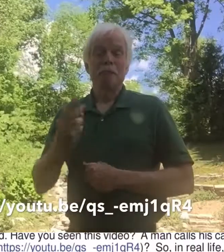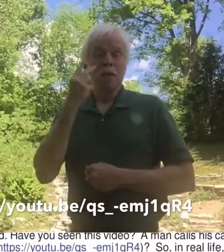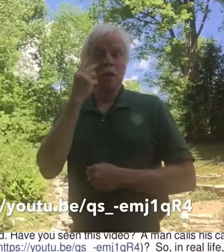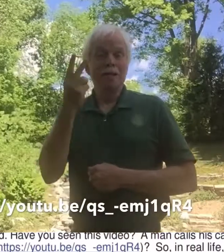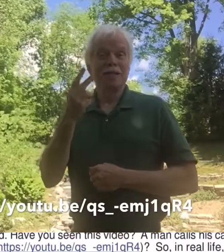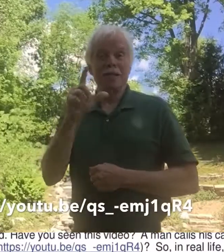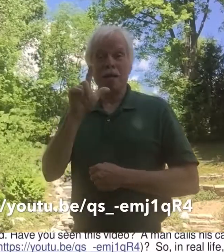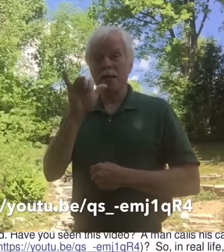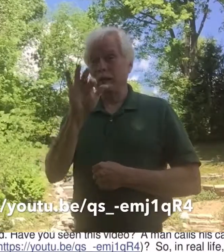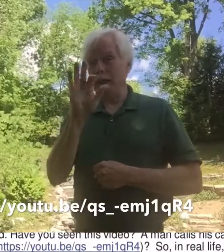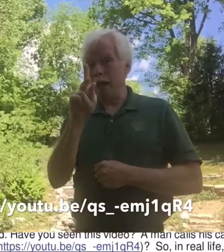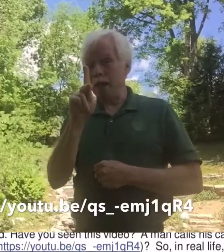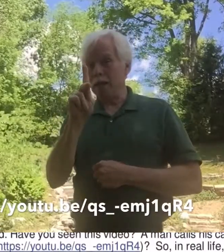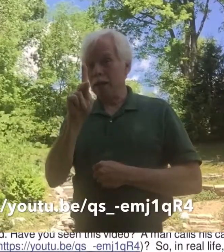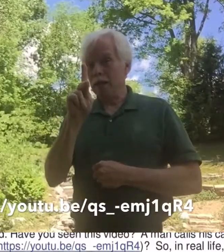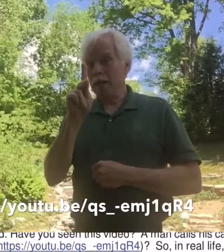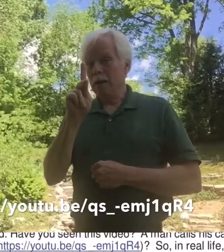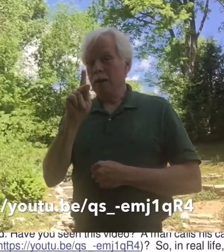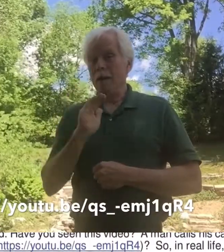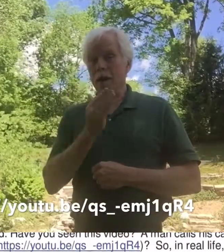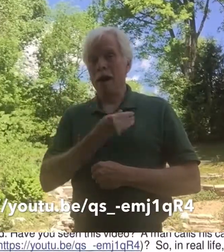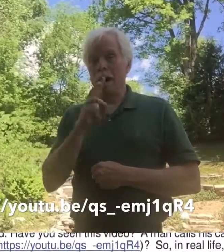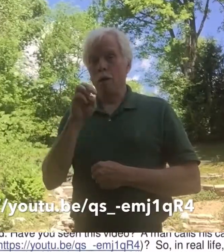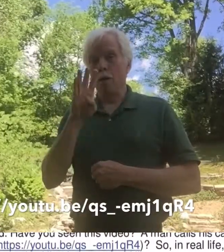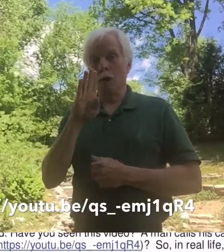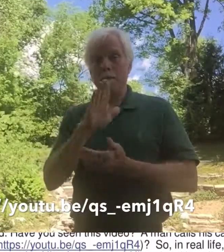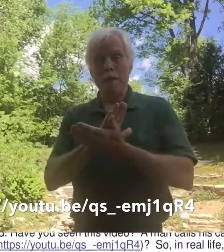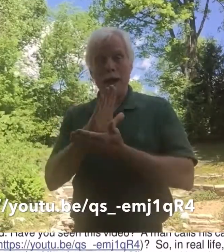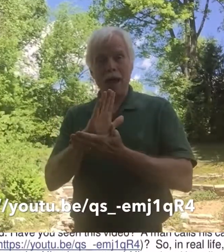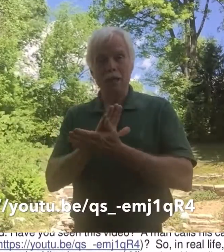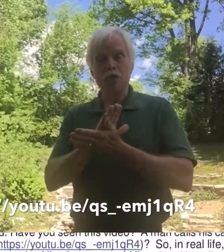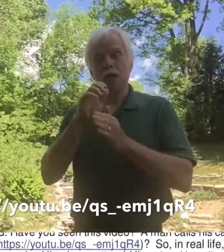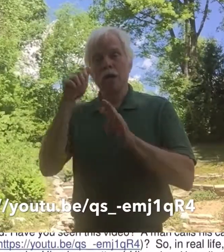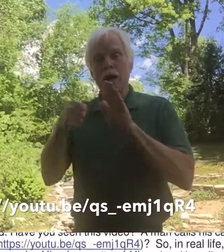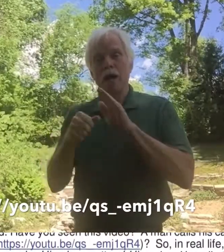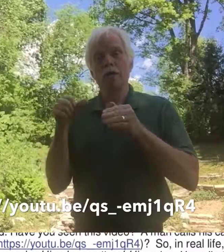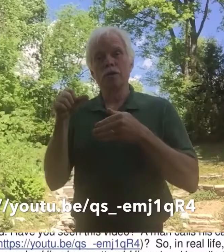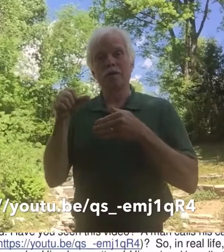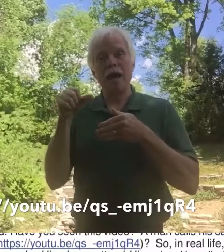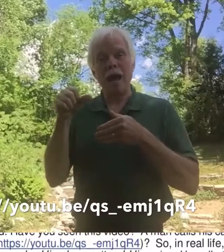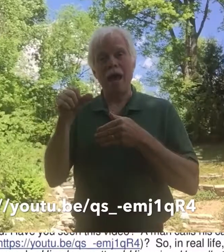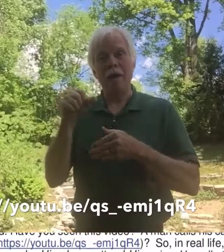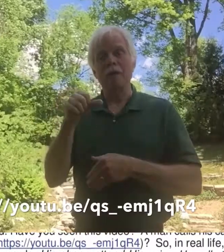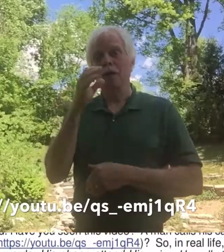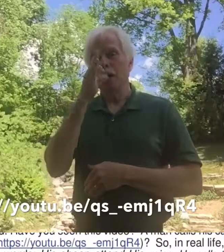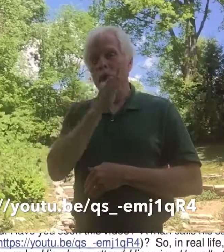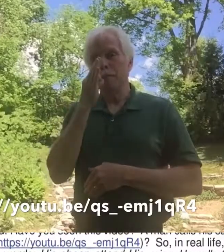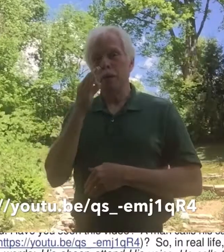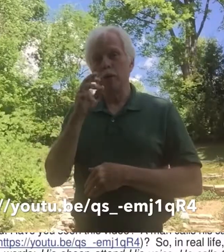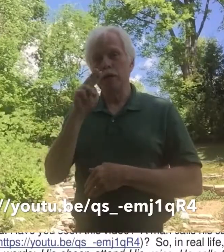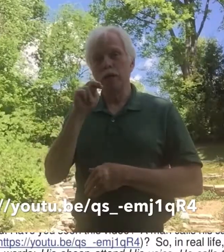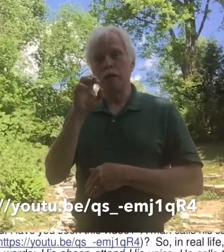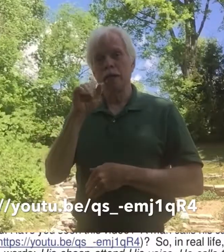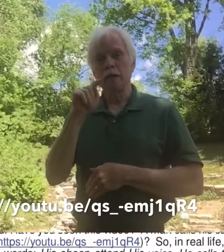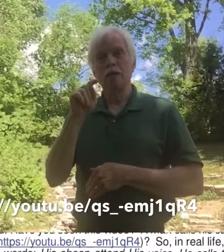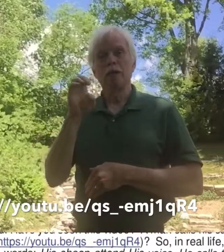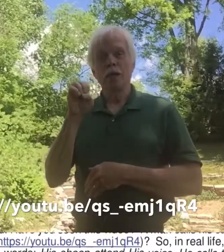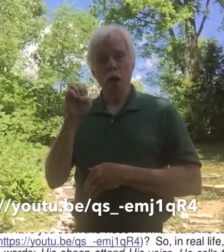You can see the link on our webpage under the tab Communion